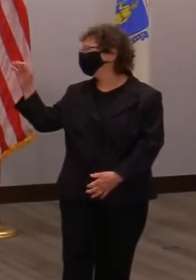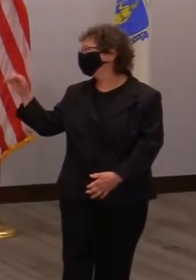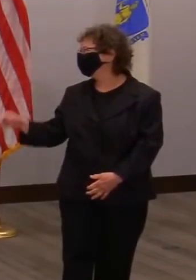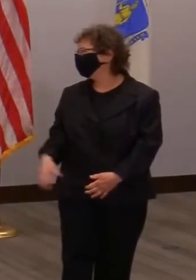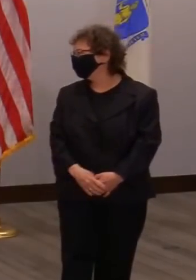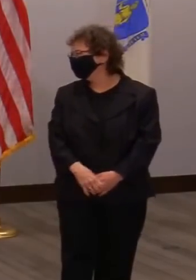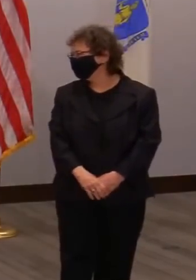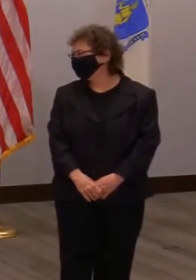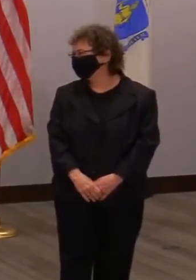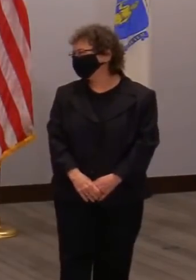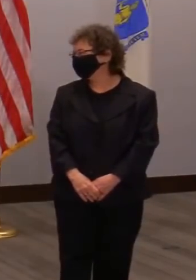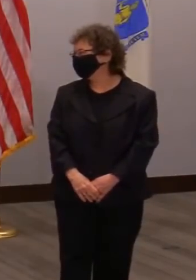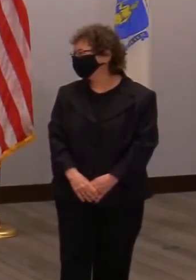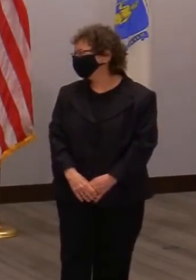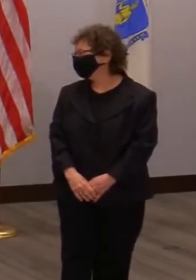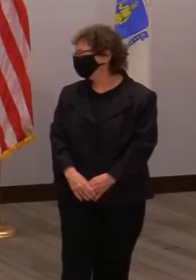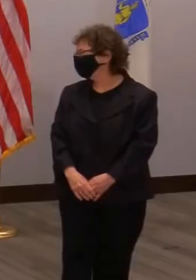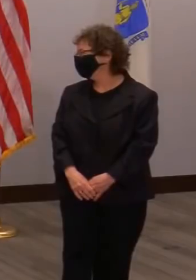Morning.